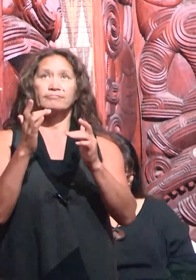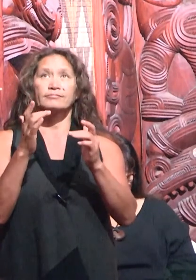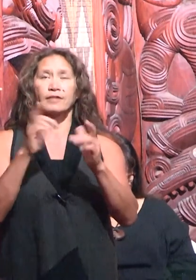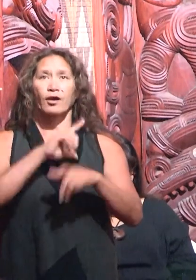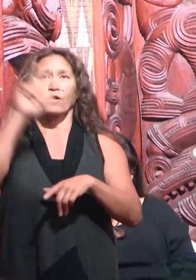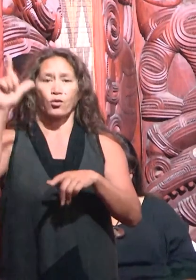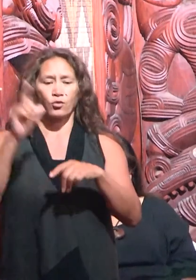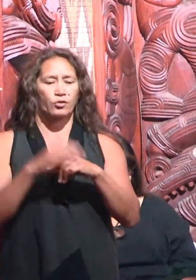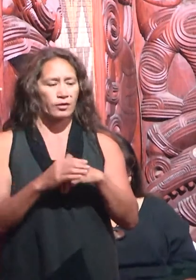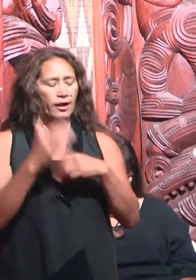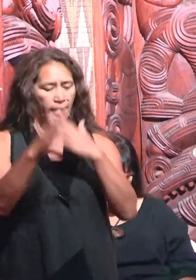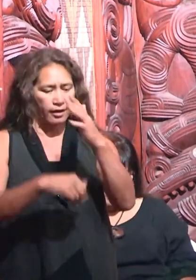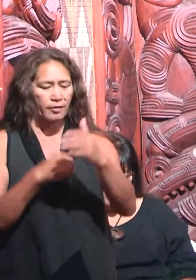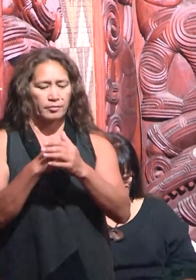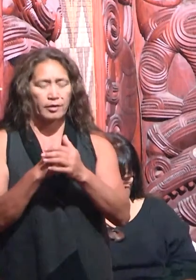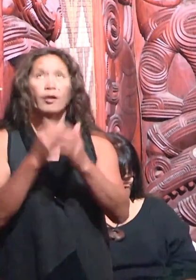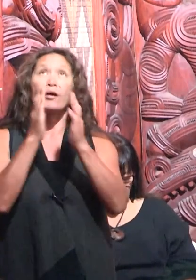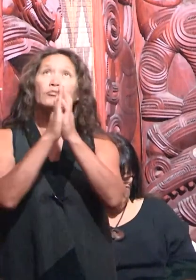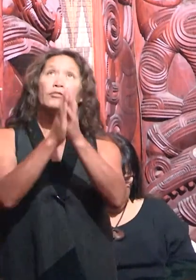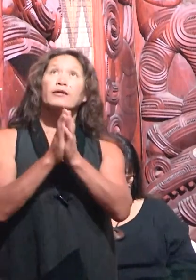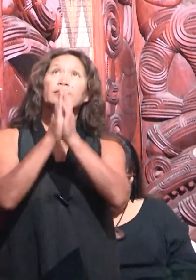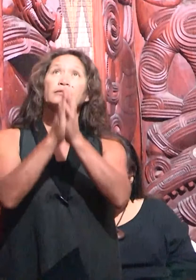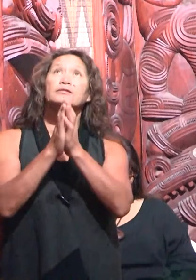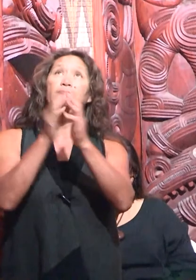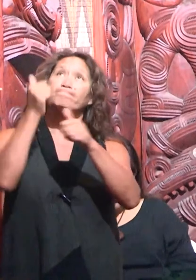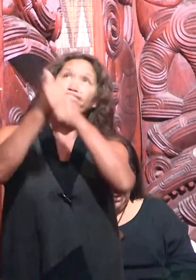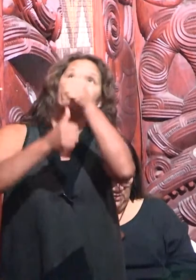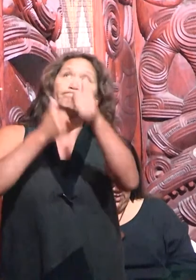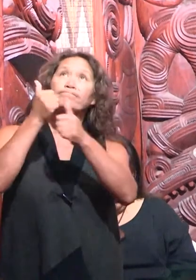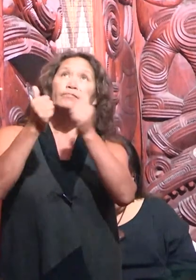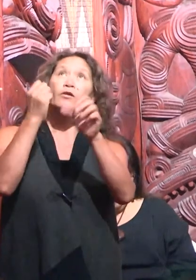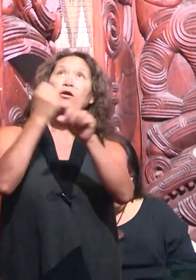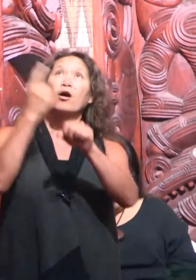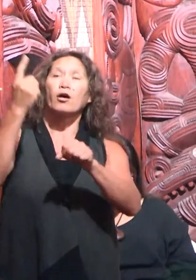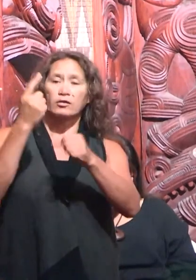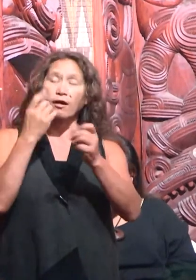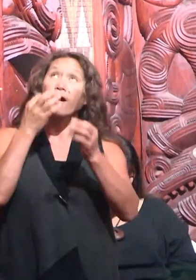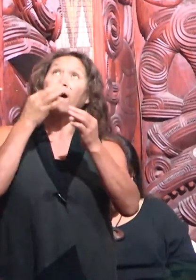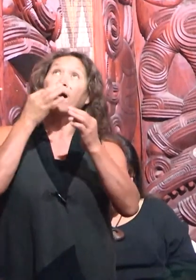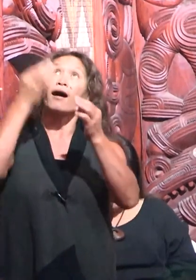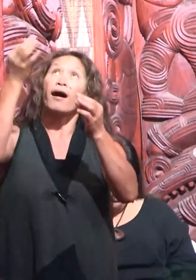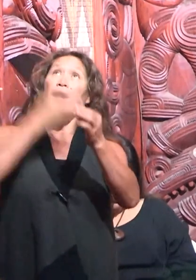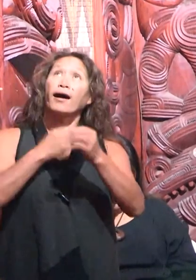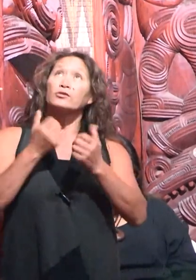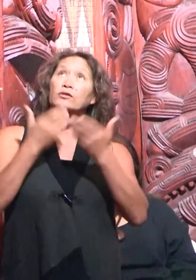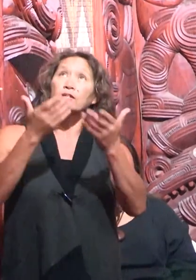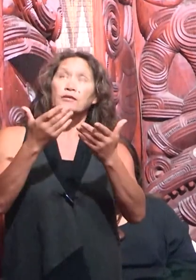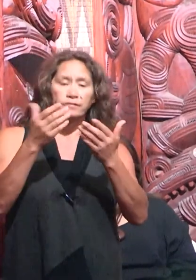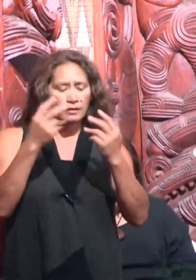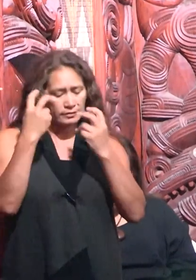Amen. Praise you, abundant God, for when we ask, you give. When we seek, you show the